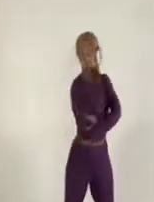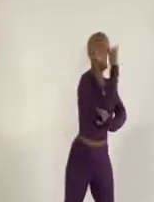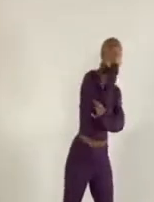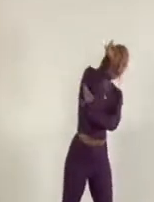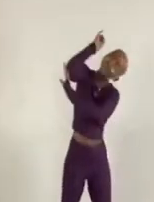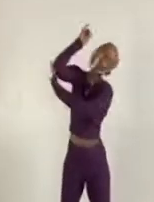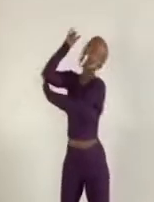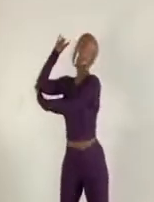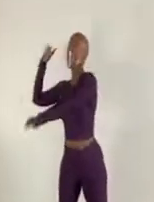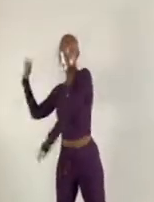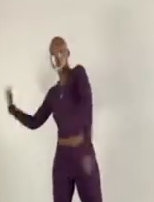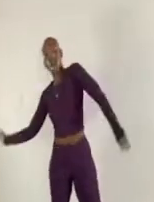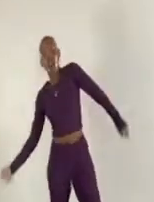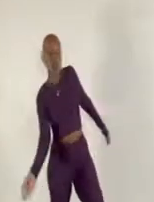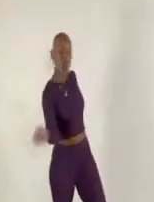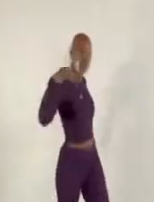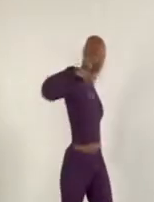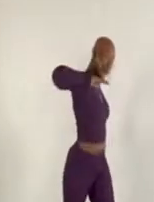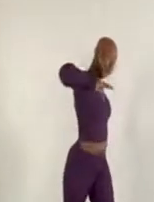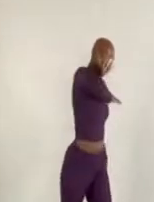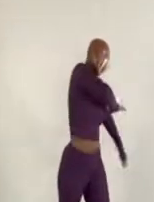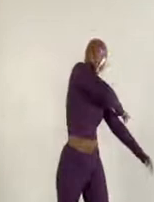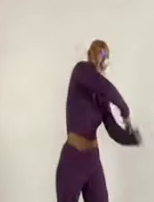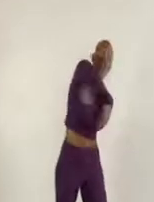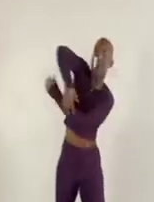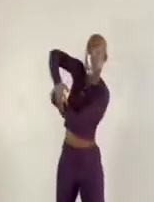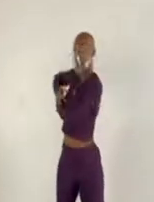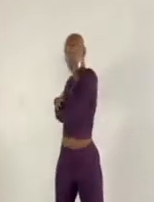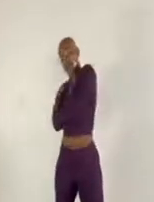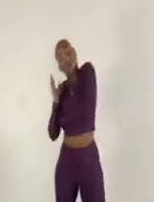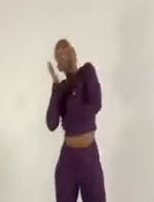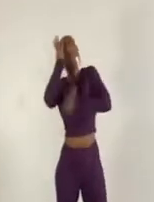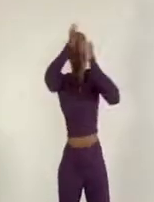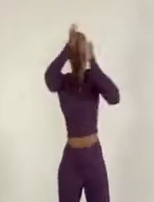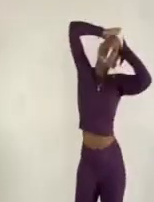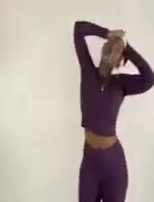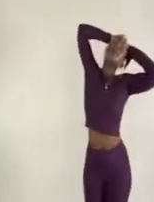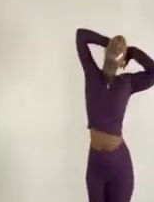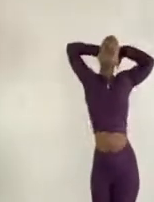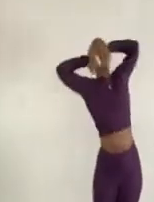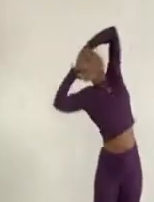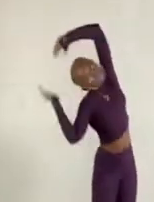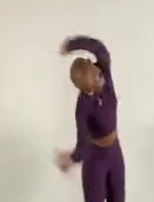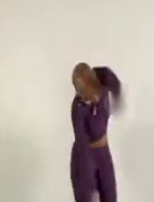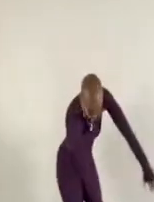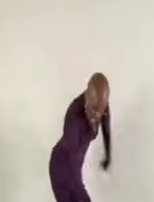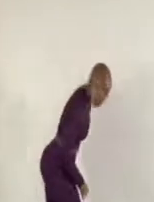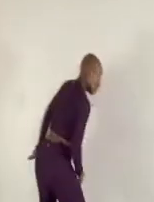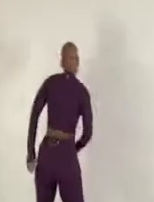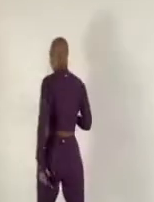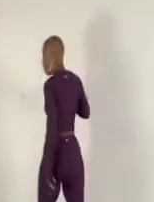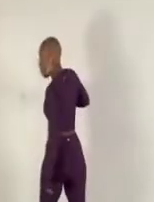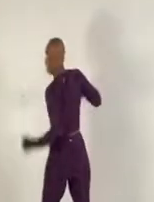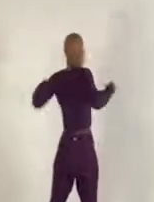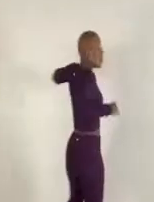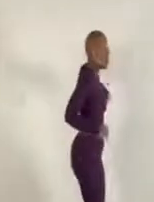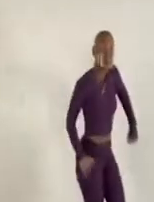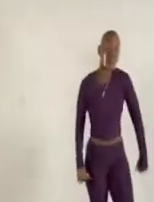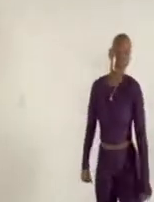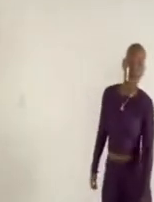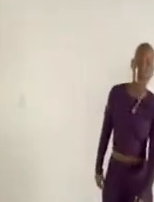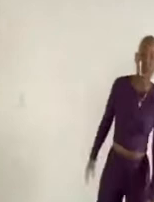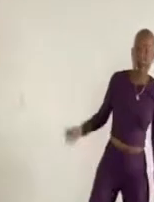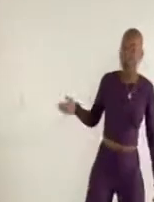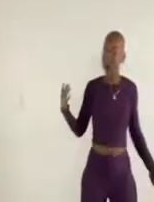rhymes. I'm so happy we are tighter than micro braids and never apologize for how we misbehave.